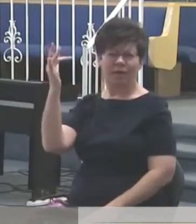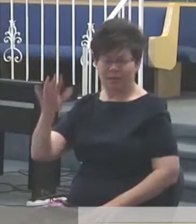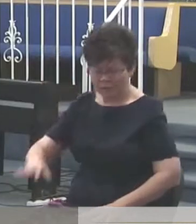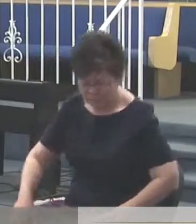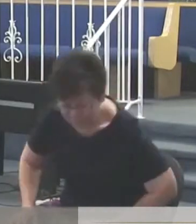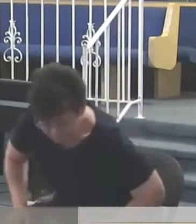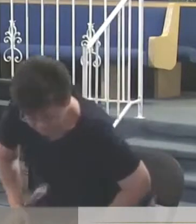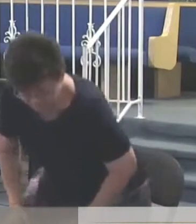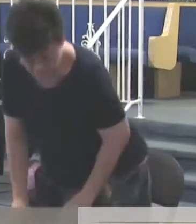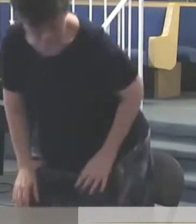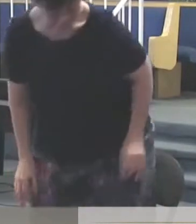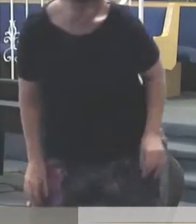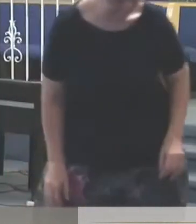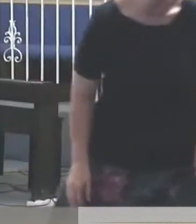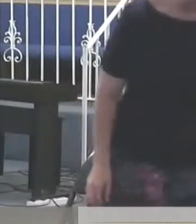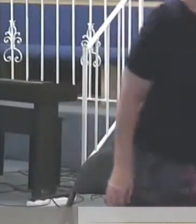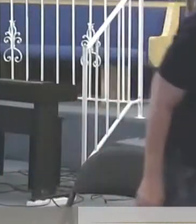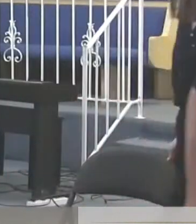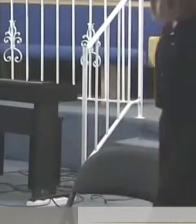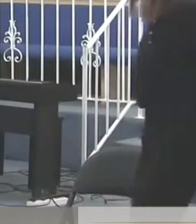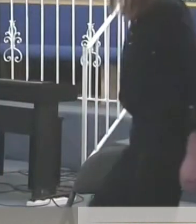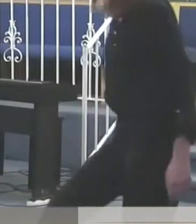You don't really need to.